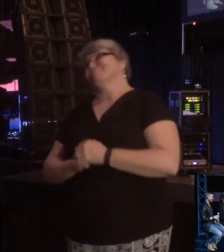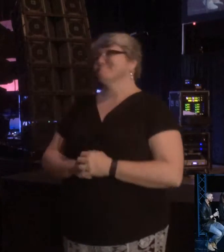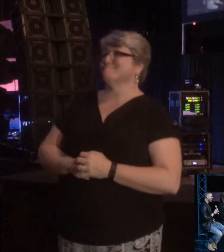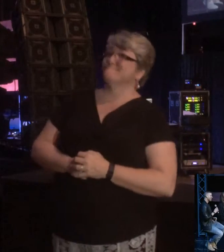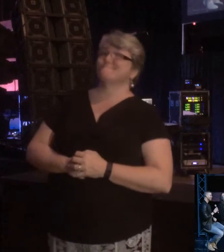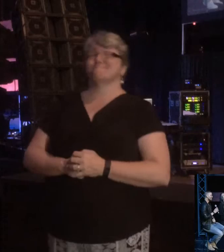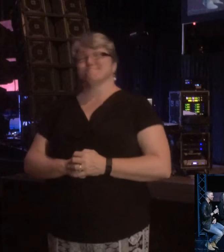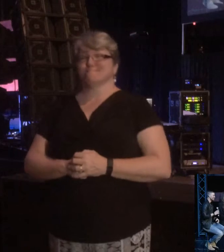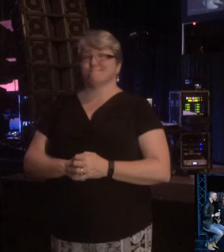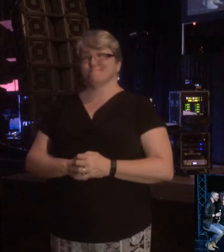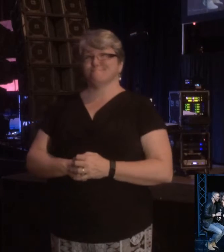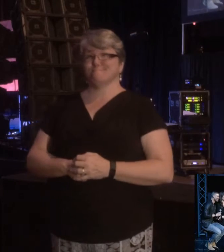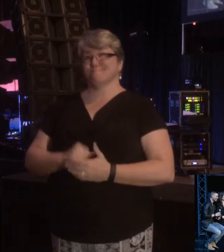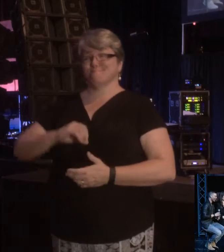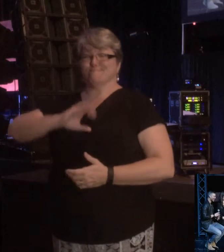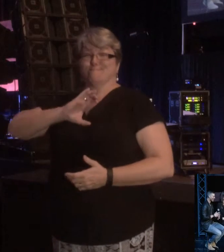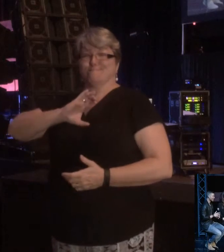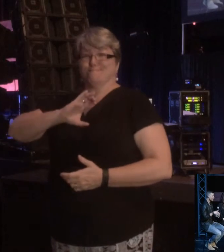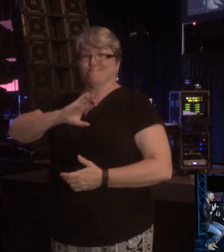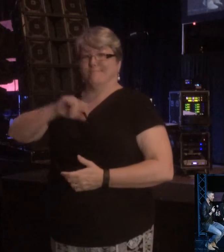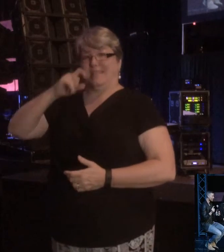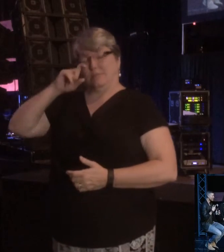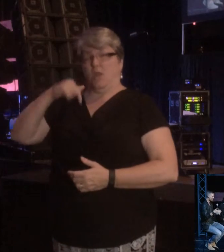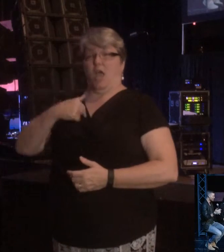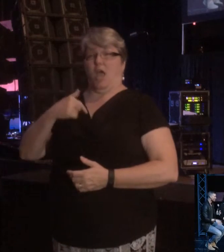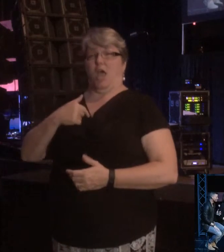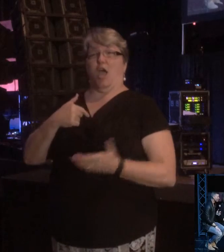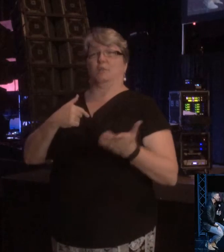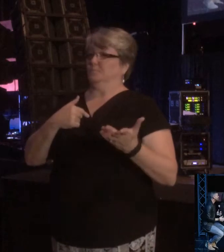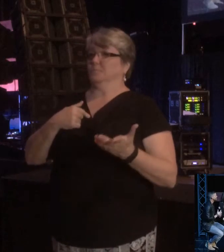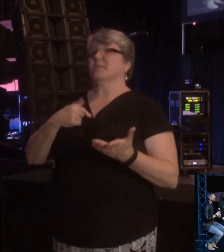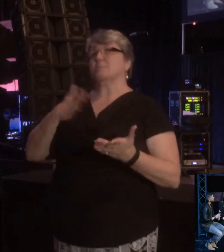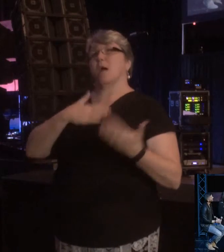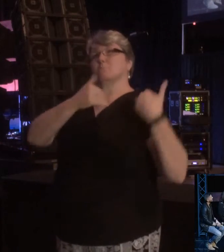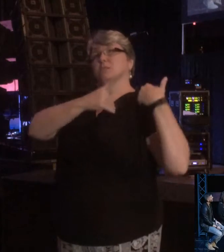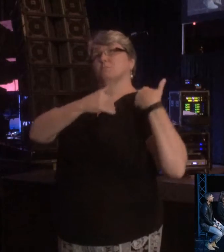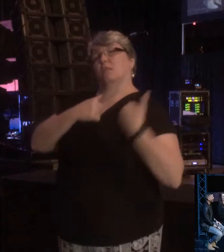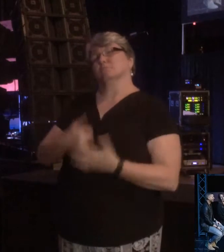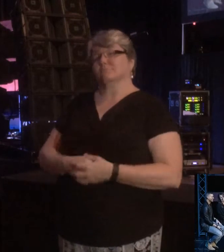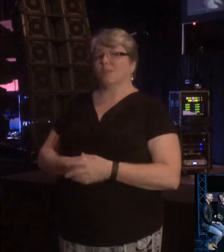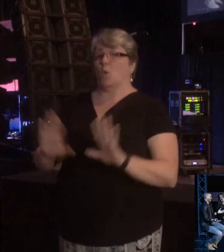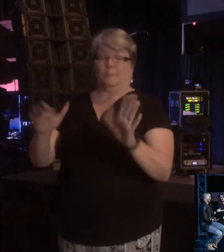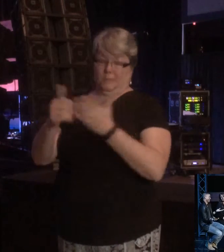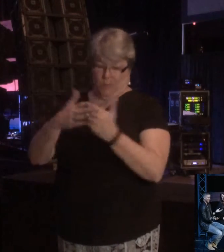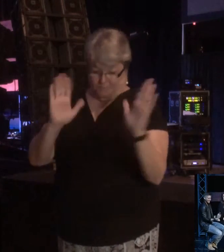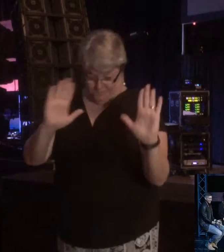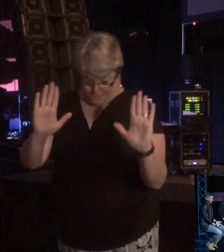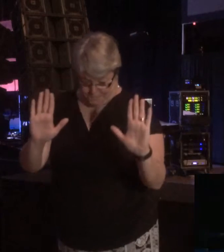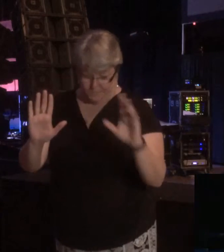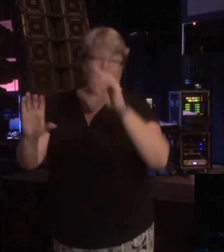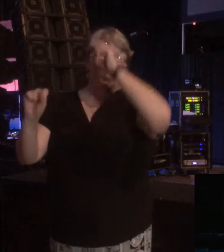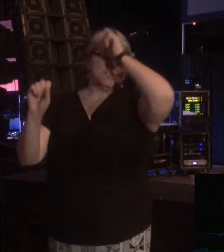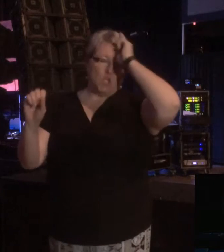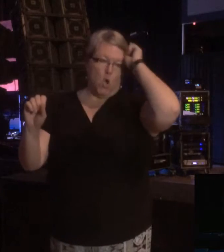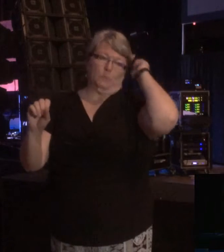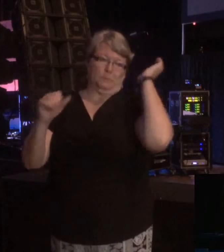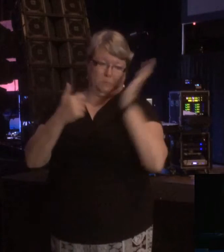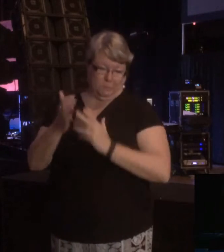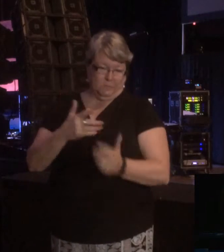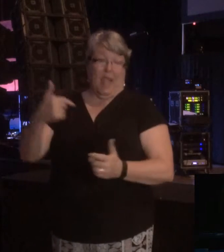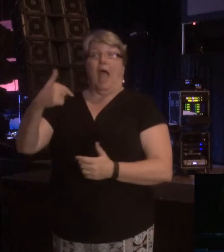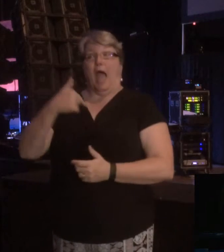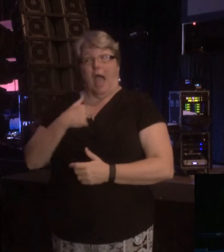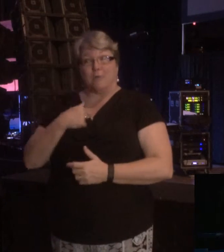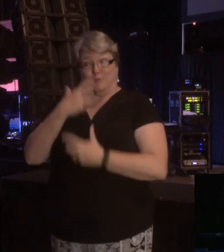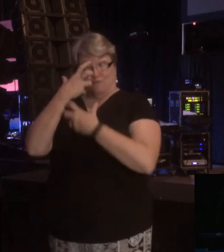Guys? Thanks, dude. cool. Okay. Yeah. So that was good, and we and I sensed the